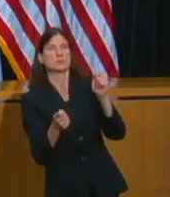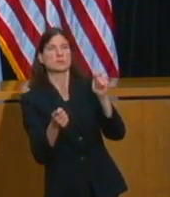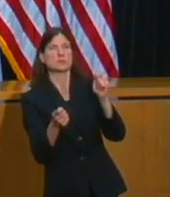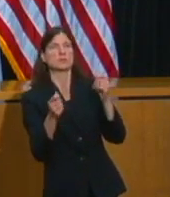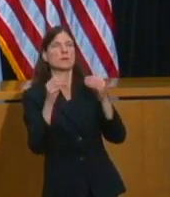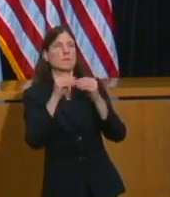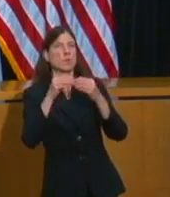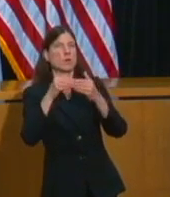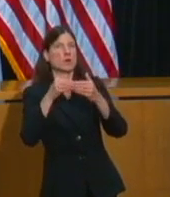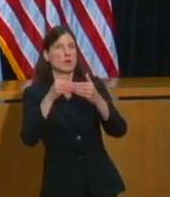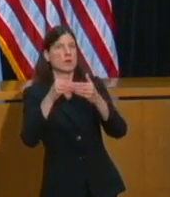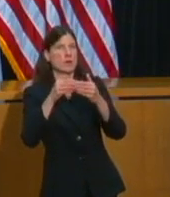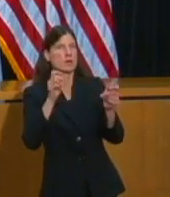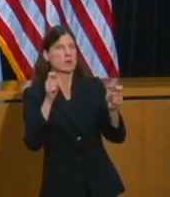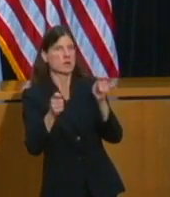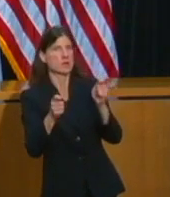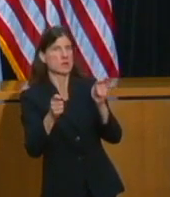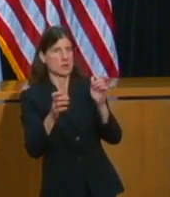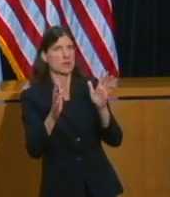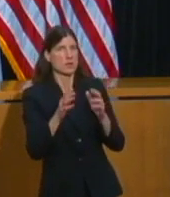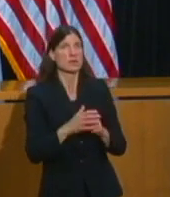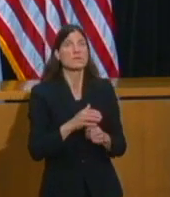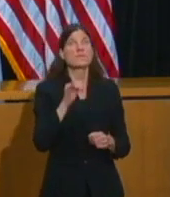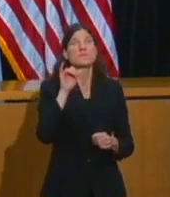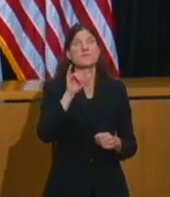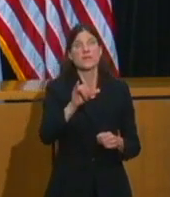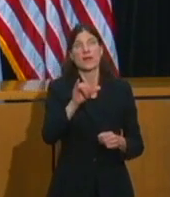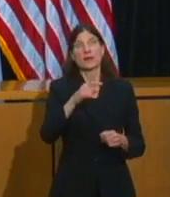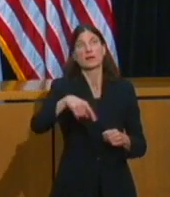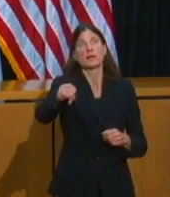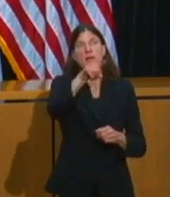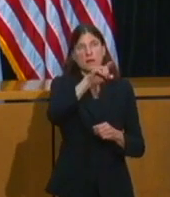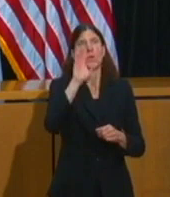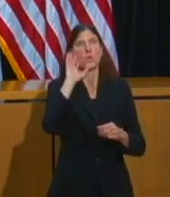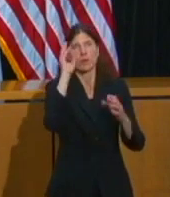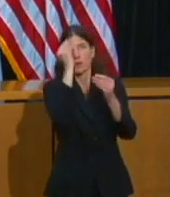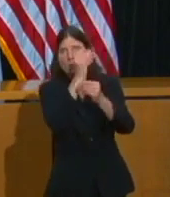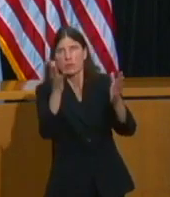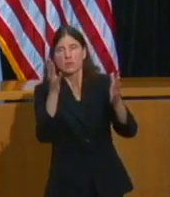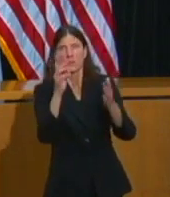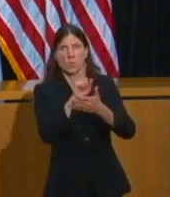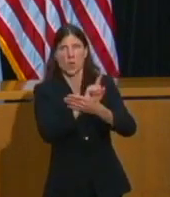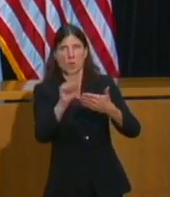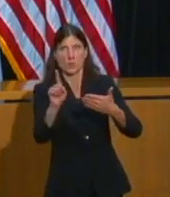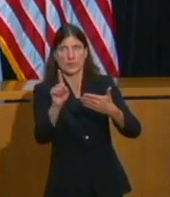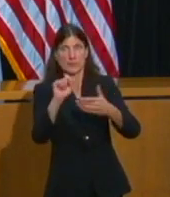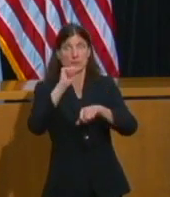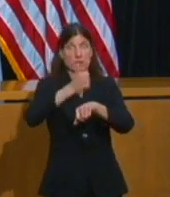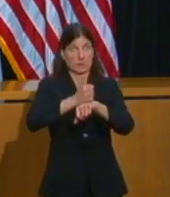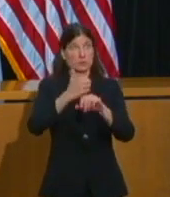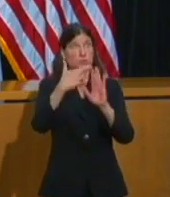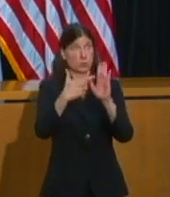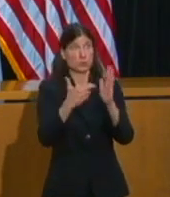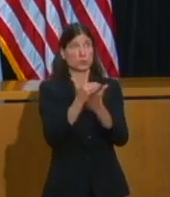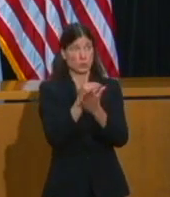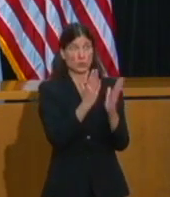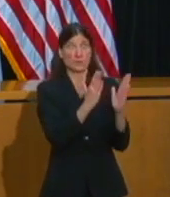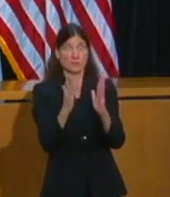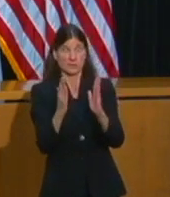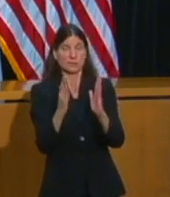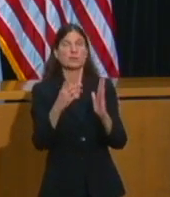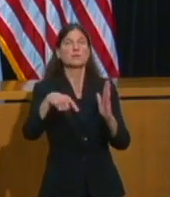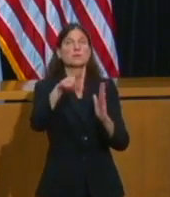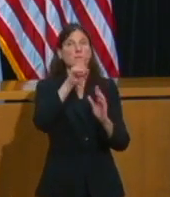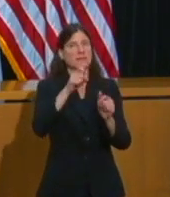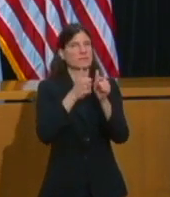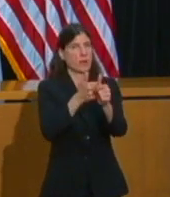of the start of phase two. Now, social distancing must remain top of mind for all of us to limit the spread of the virus.